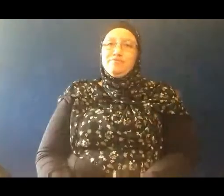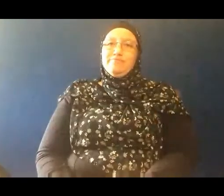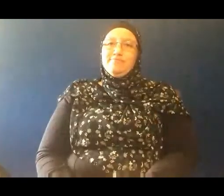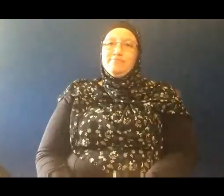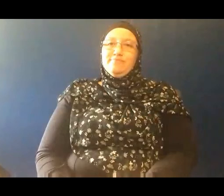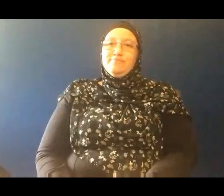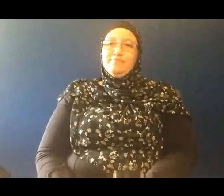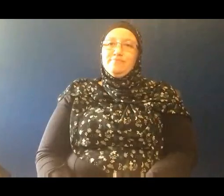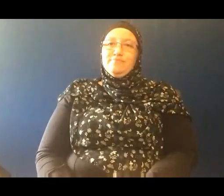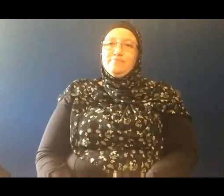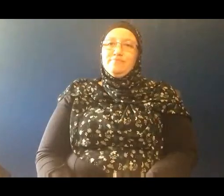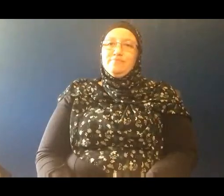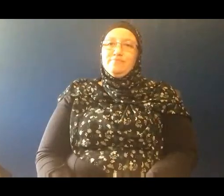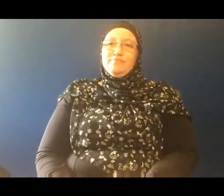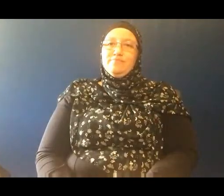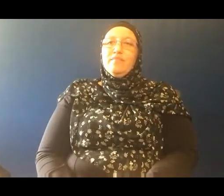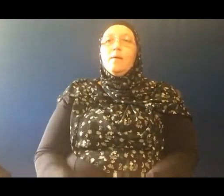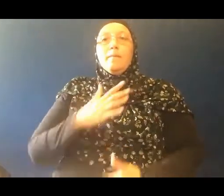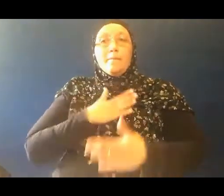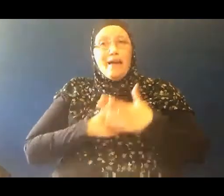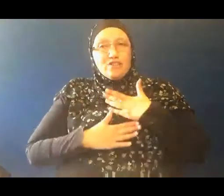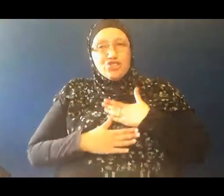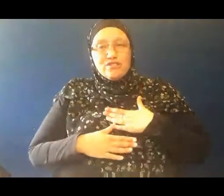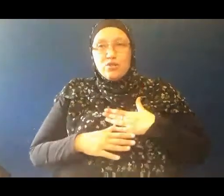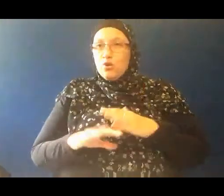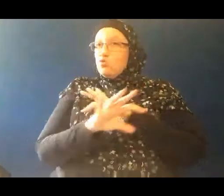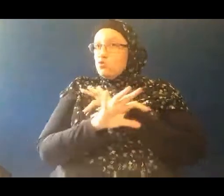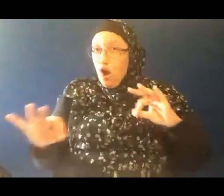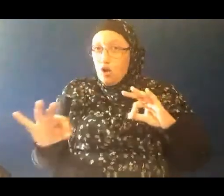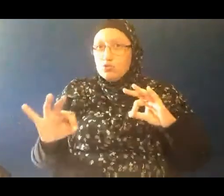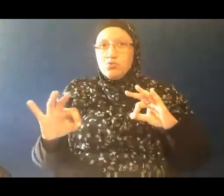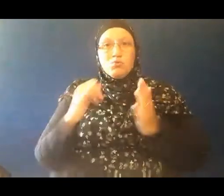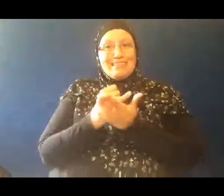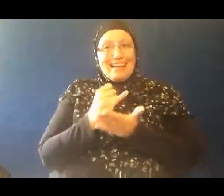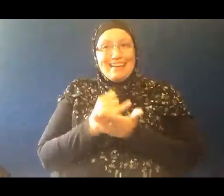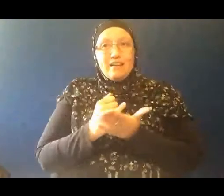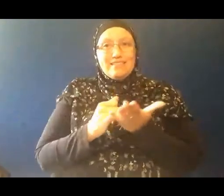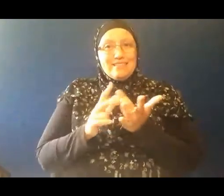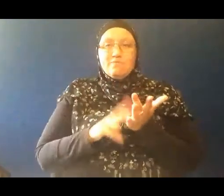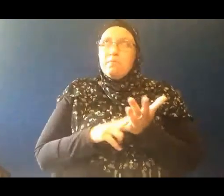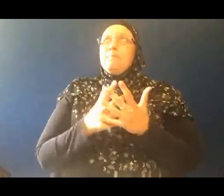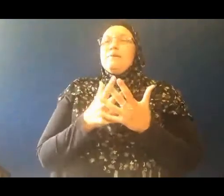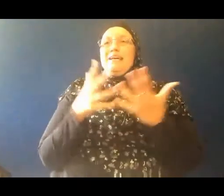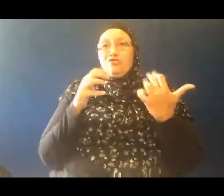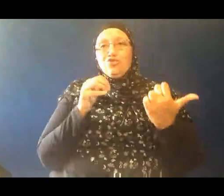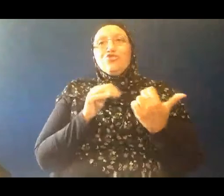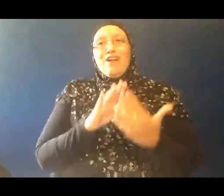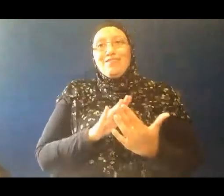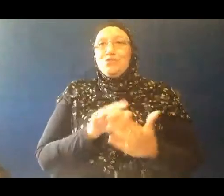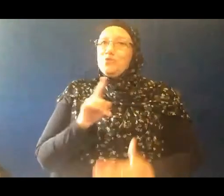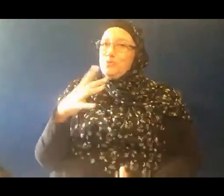it comes against sinning is a challenge, but that's the only way to develop our patience. So coming back to